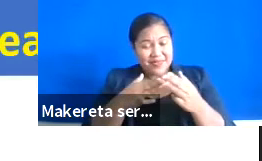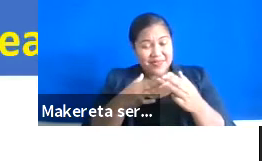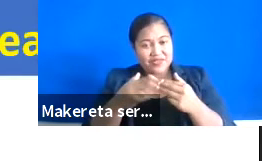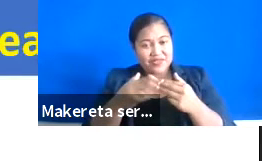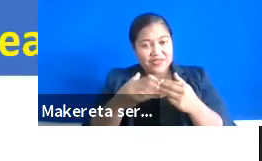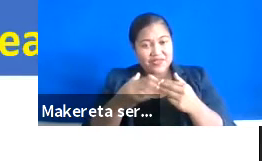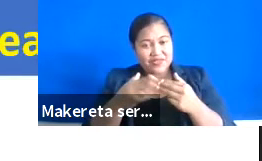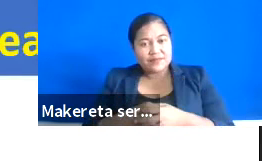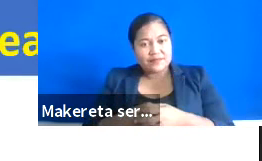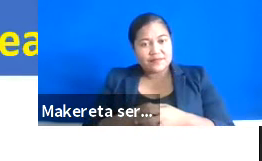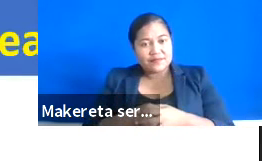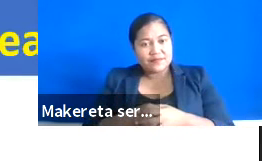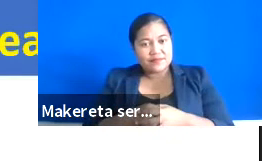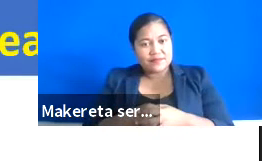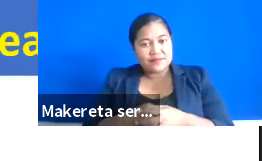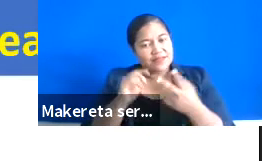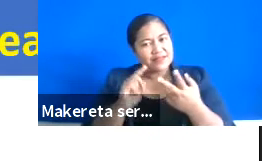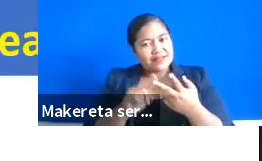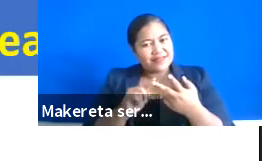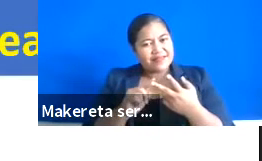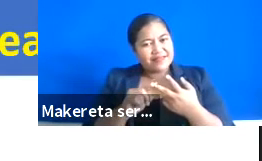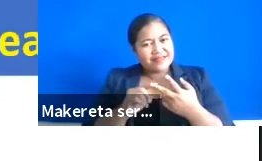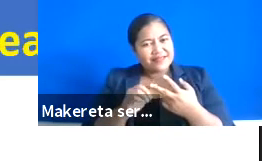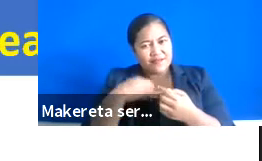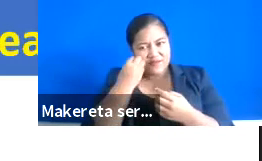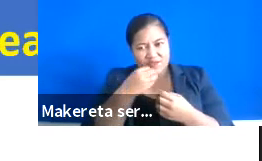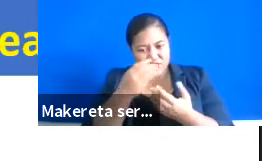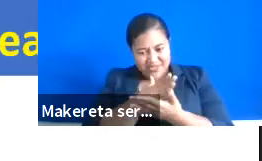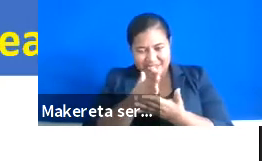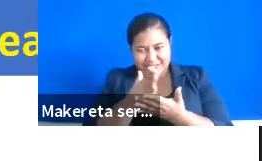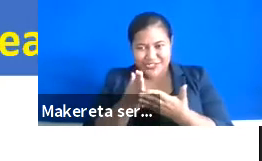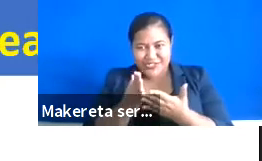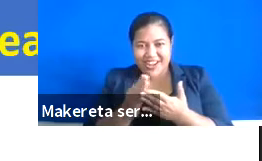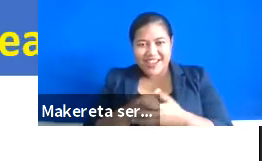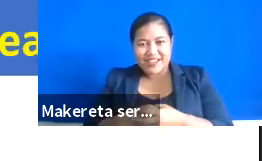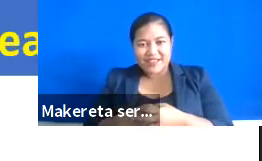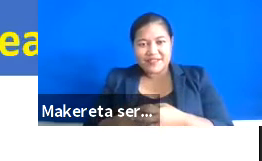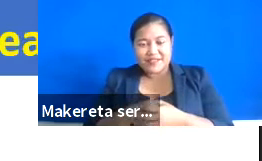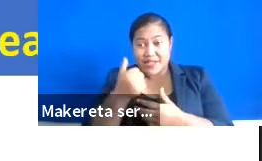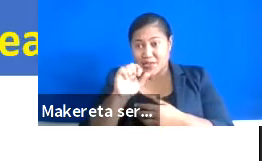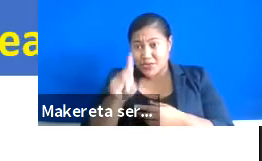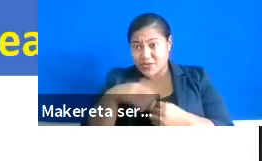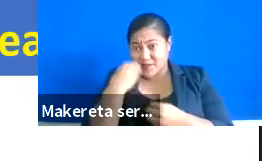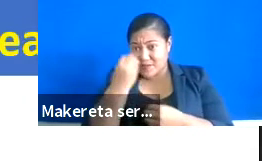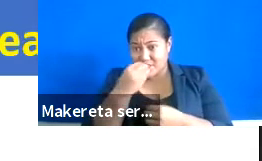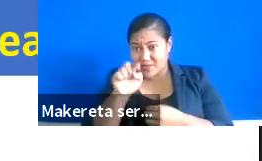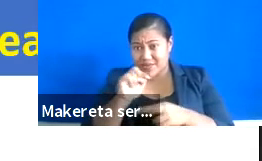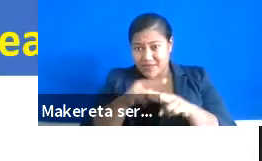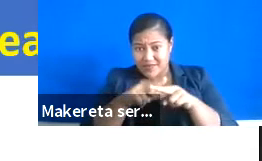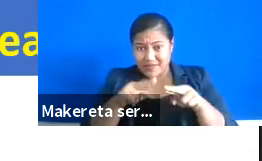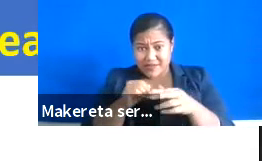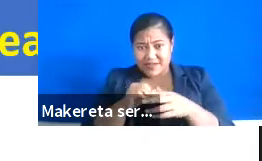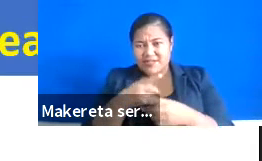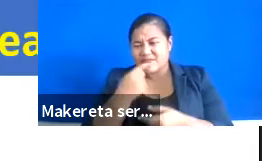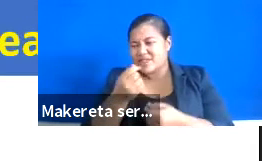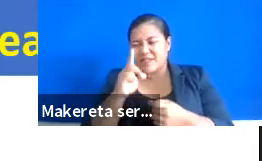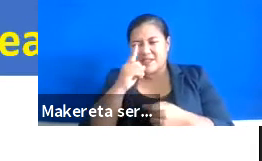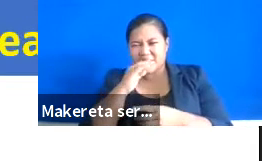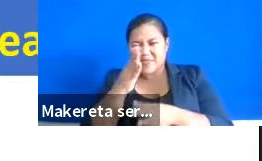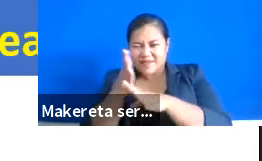the fish caught is used ceremonially also as food and the use of food the use of catches of food